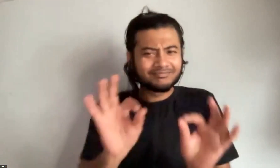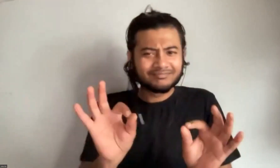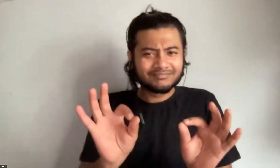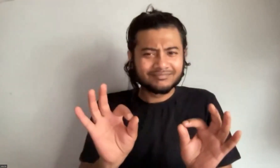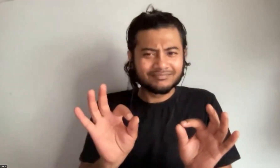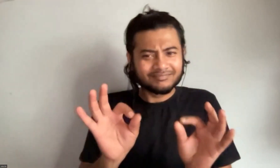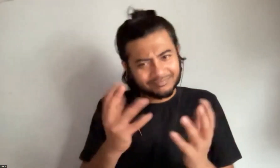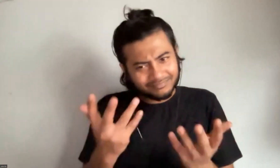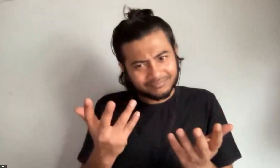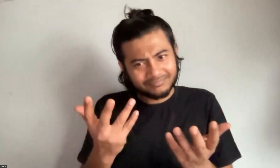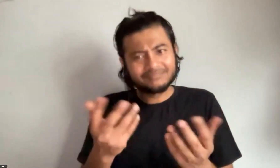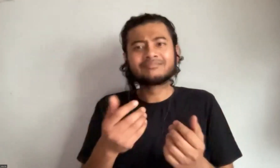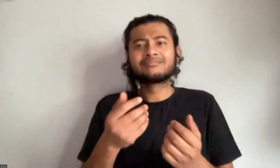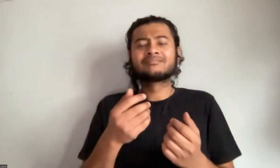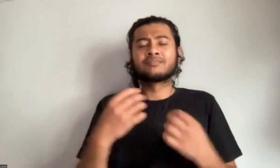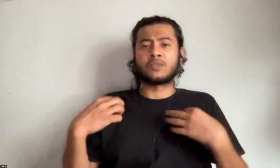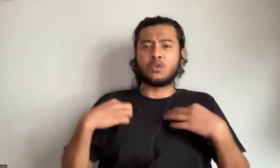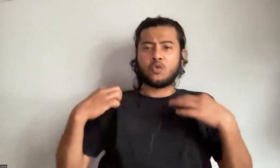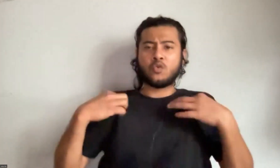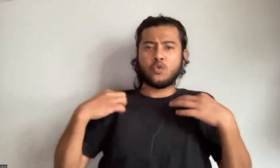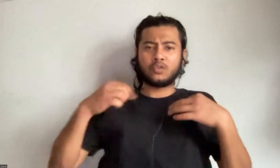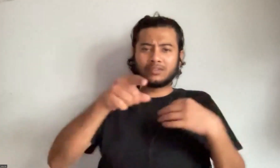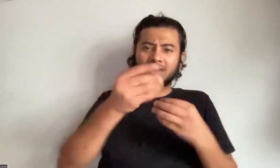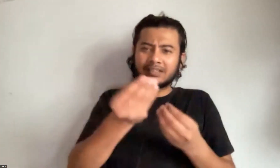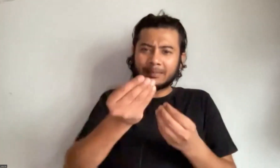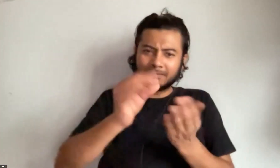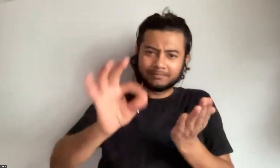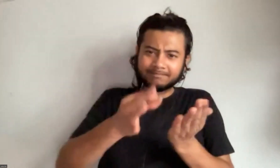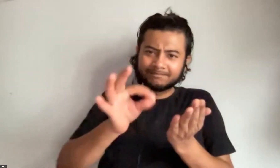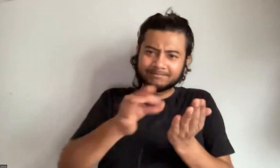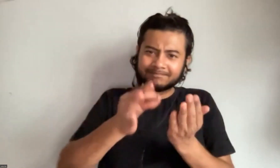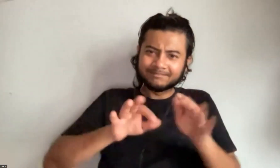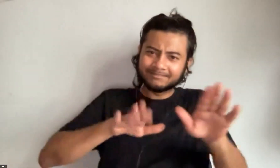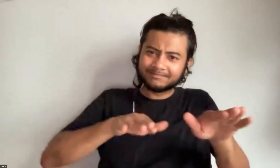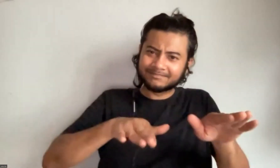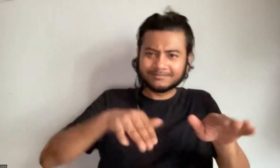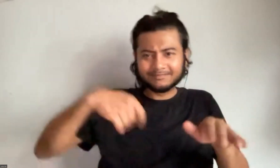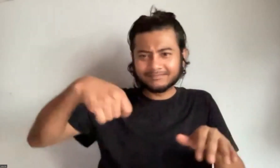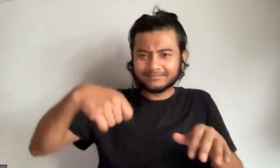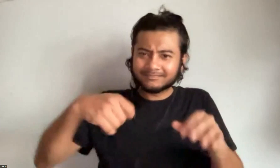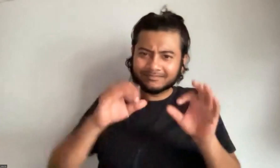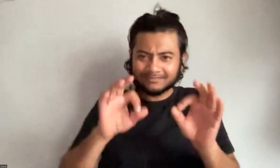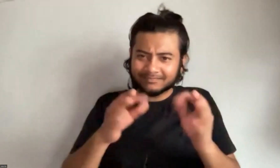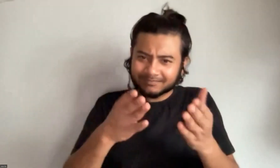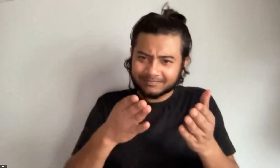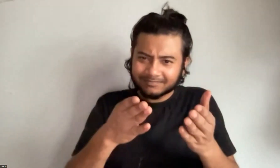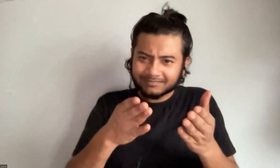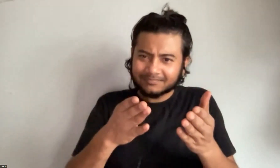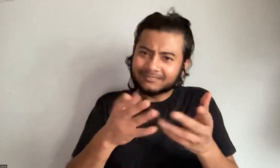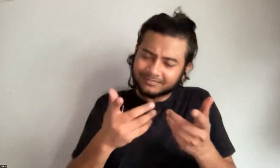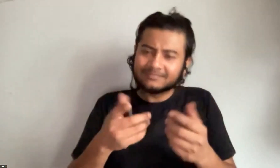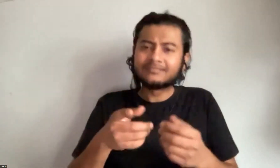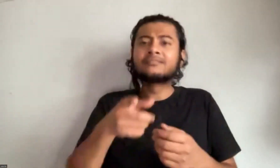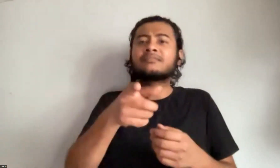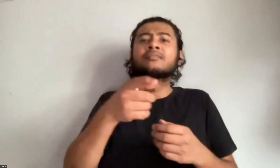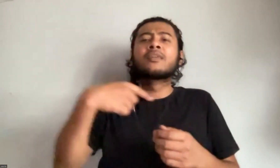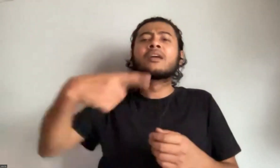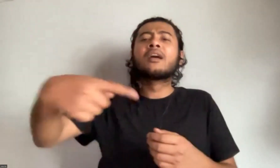are making beautiful flower garlands, you are cutting fruits, you are serving your family. Even when you're serving your family, that time also